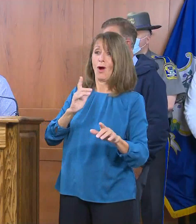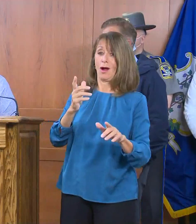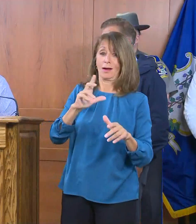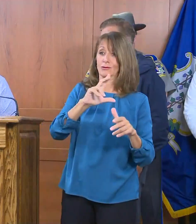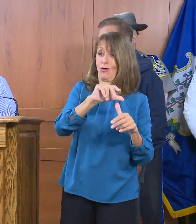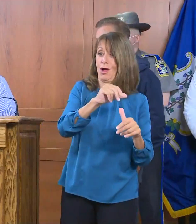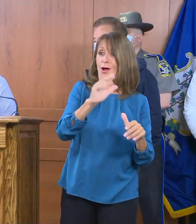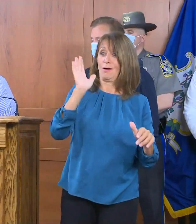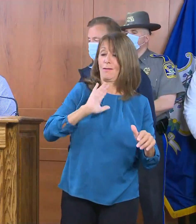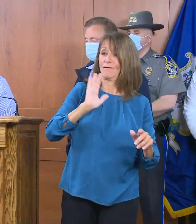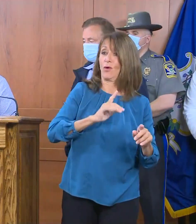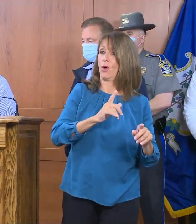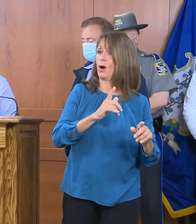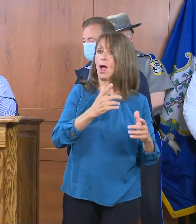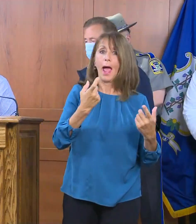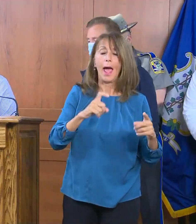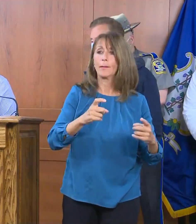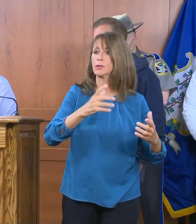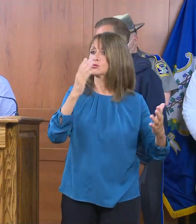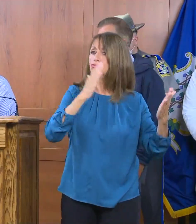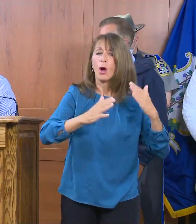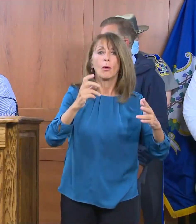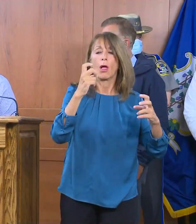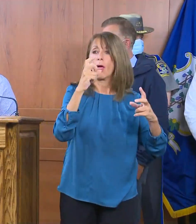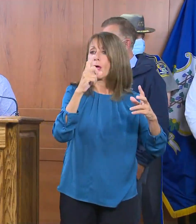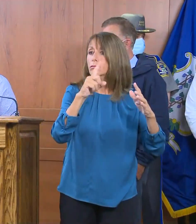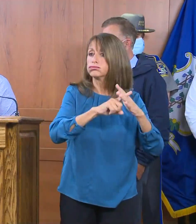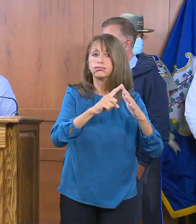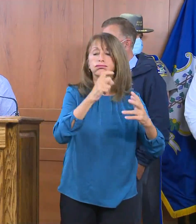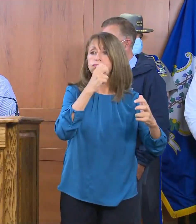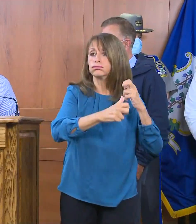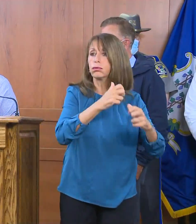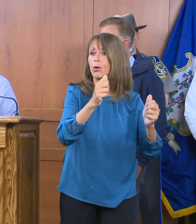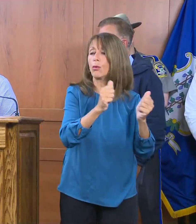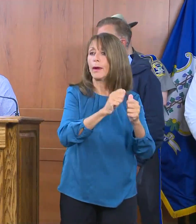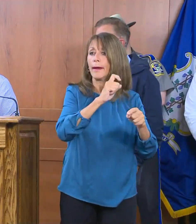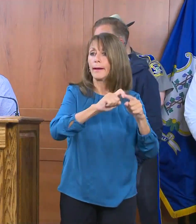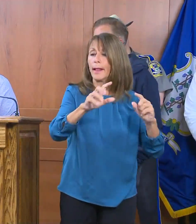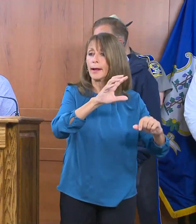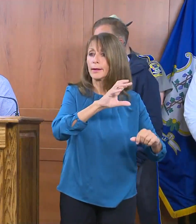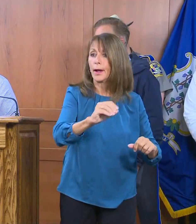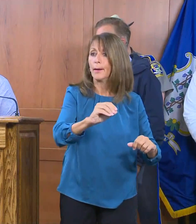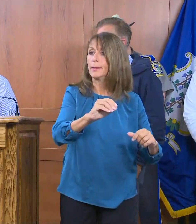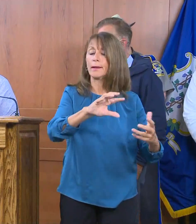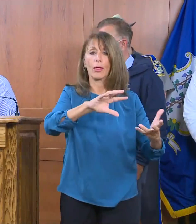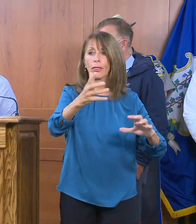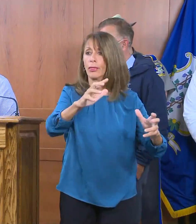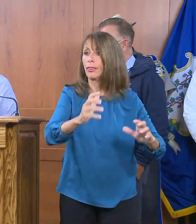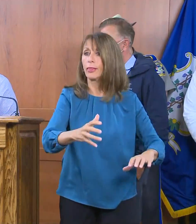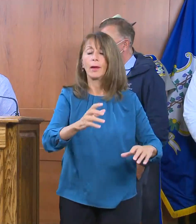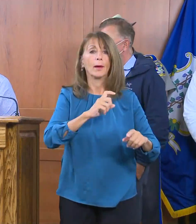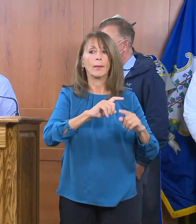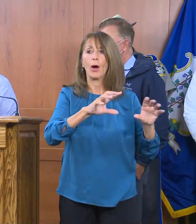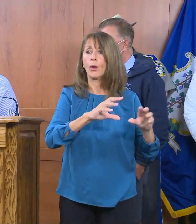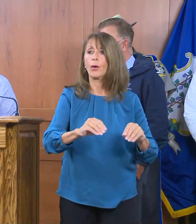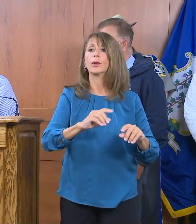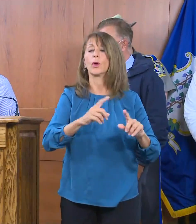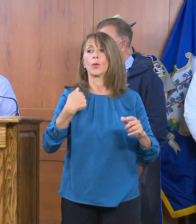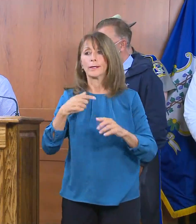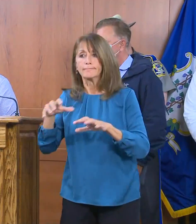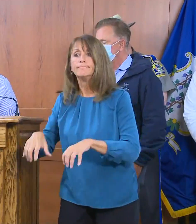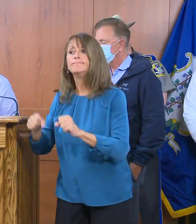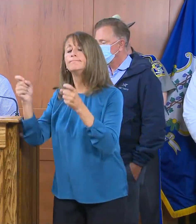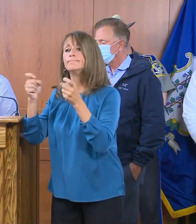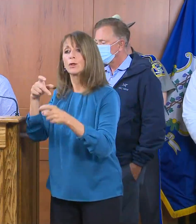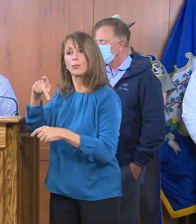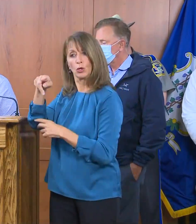storm, empowered PURA to hold the utilities accountable in ways that we have not seen before. One of those